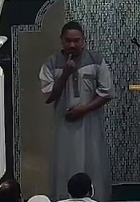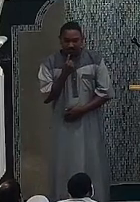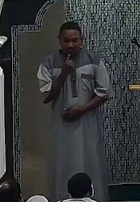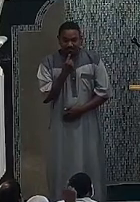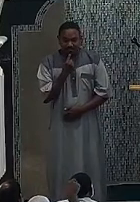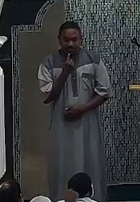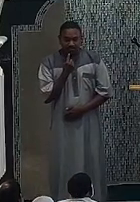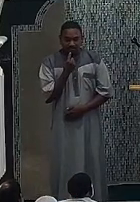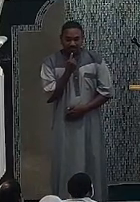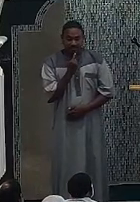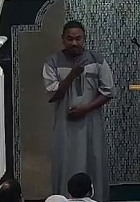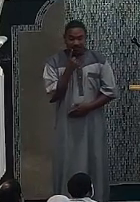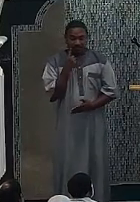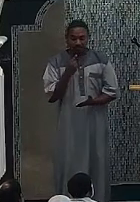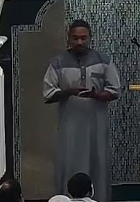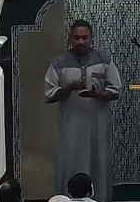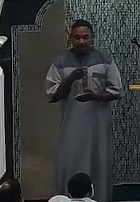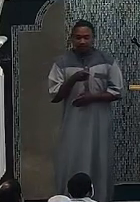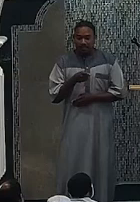So